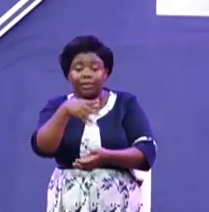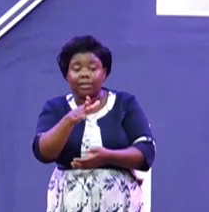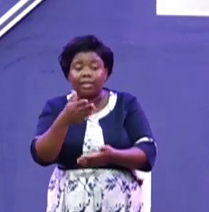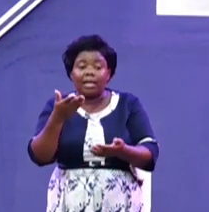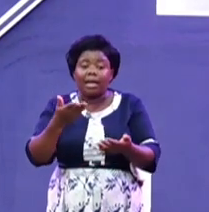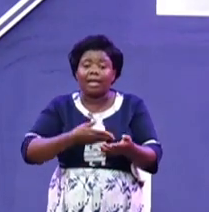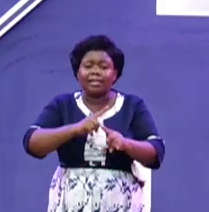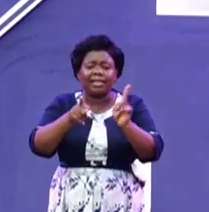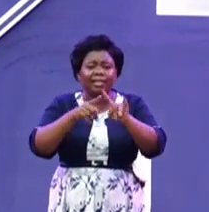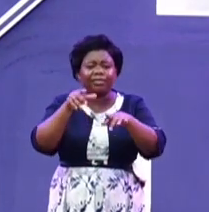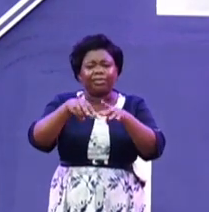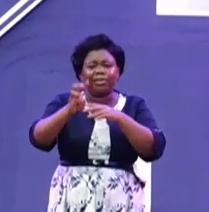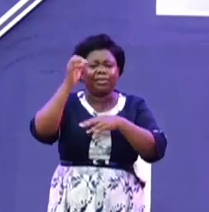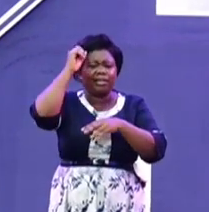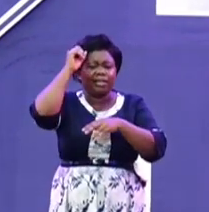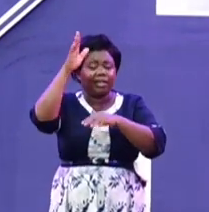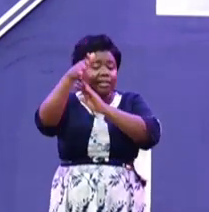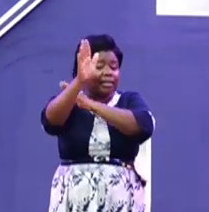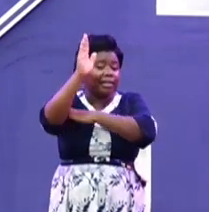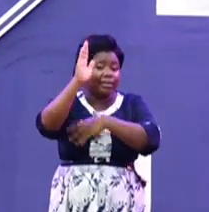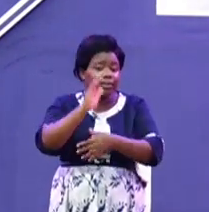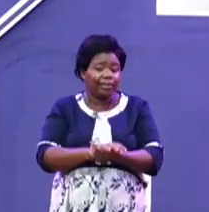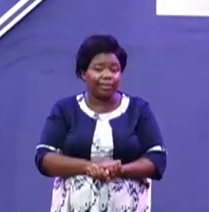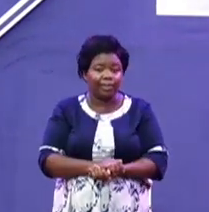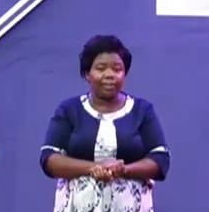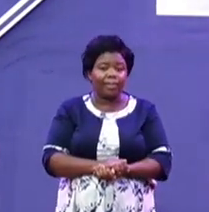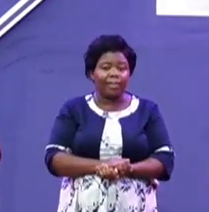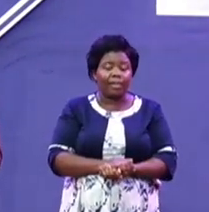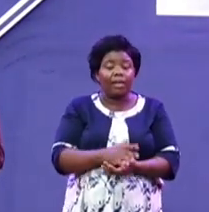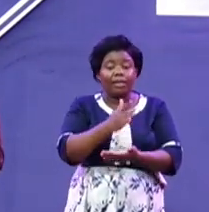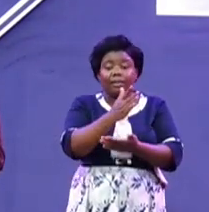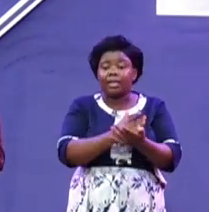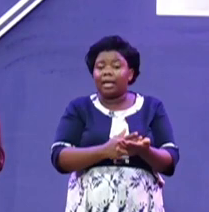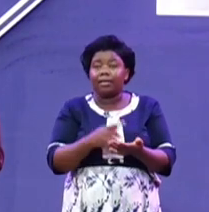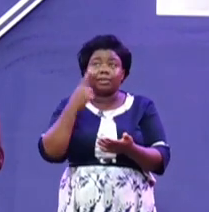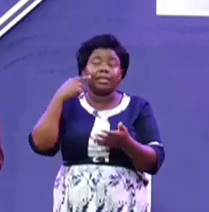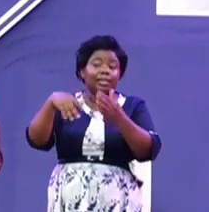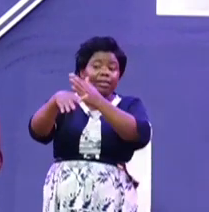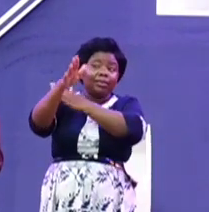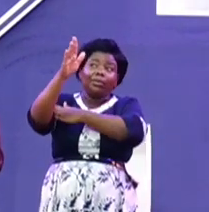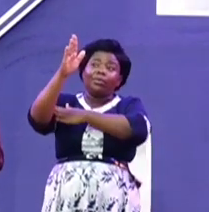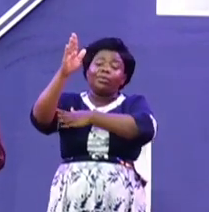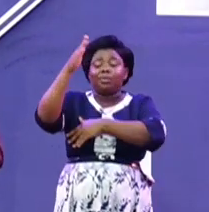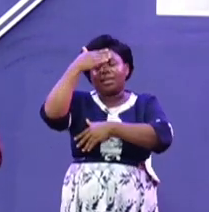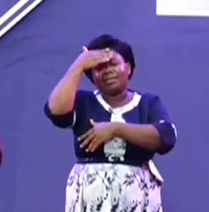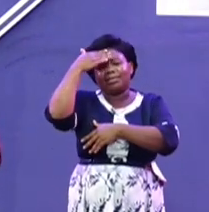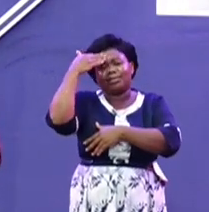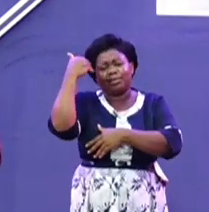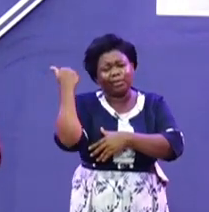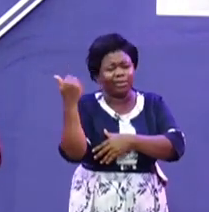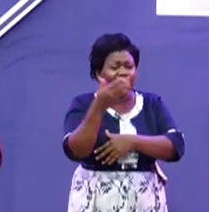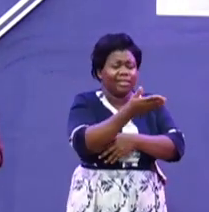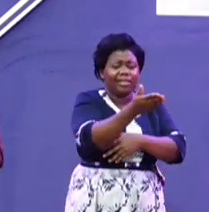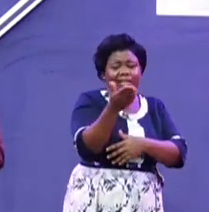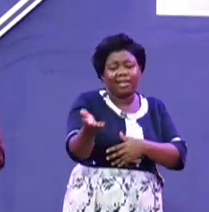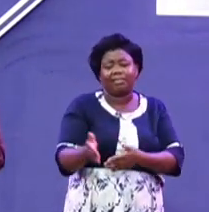ky'olabamu Katonda wo. Everyone here, you have an image of your God. Abalala balaba Katonda nga yabeerabira. Some consider